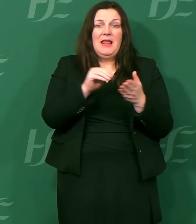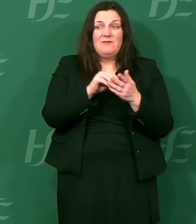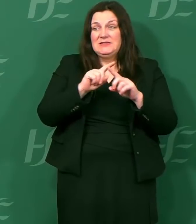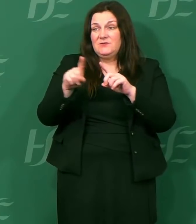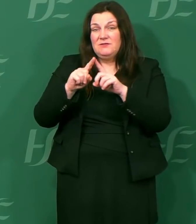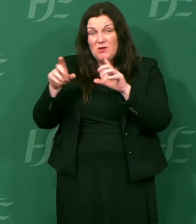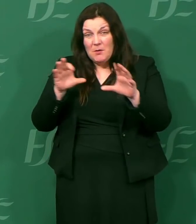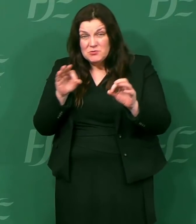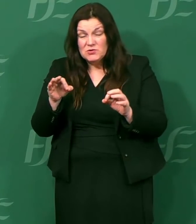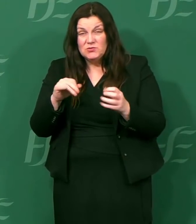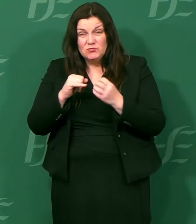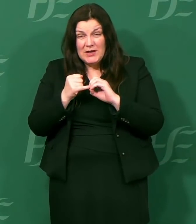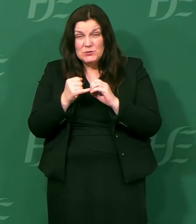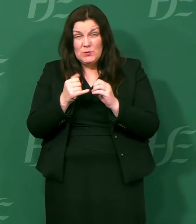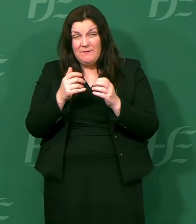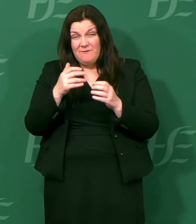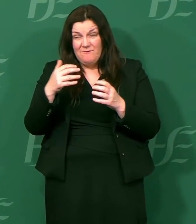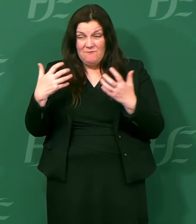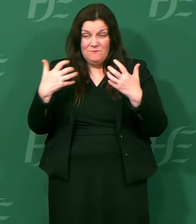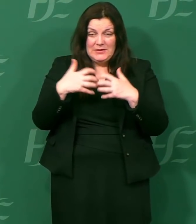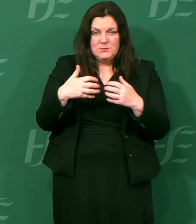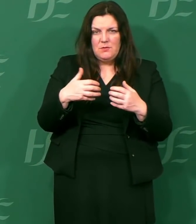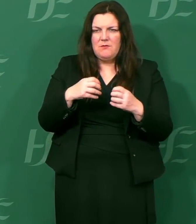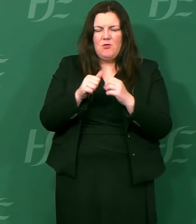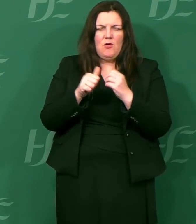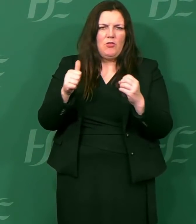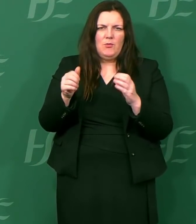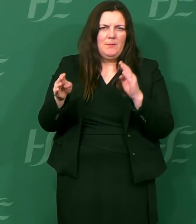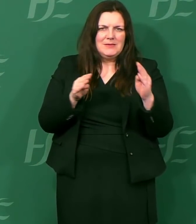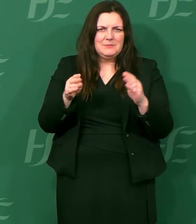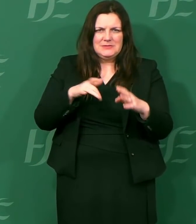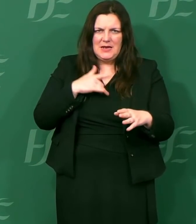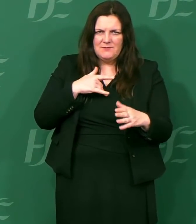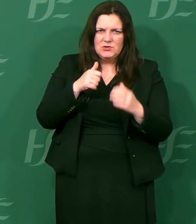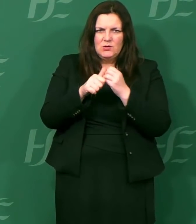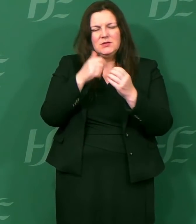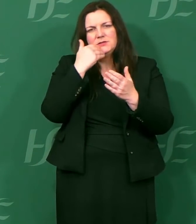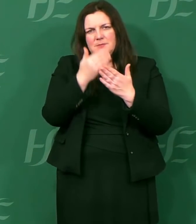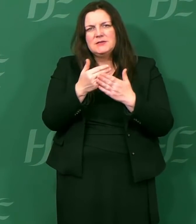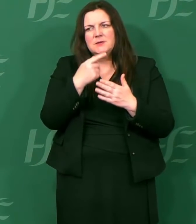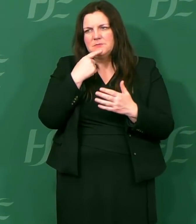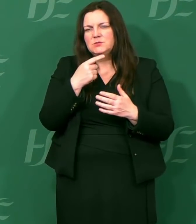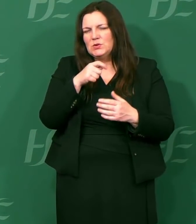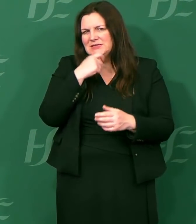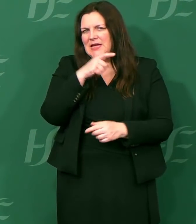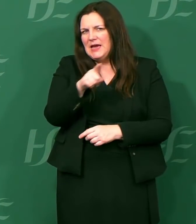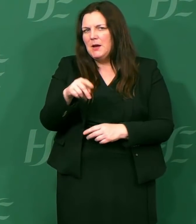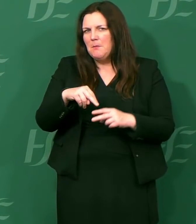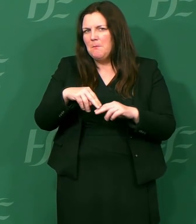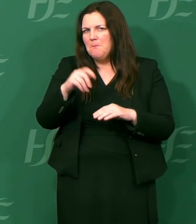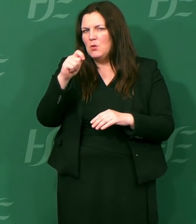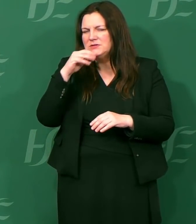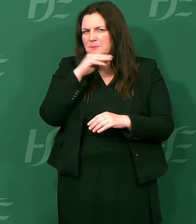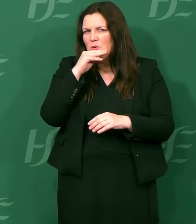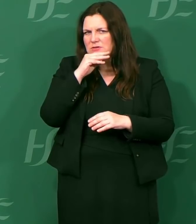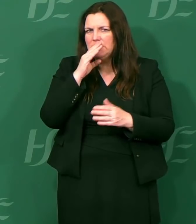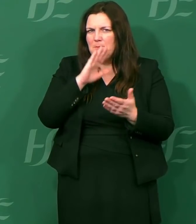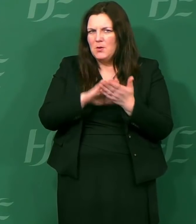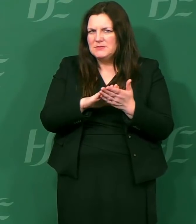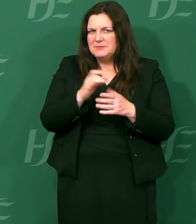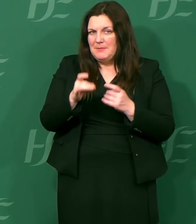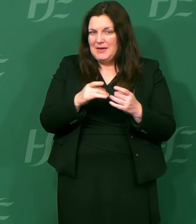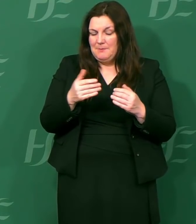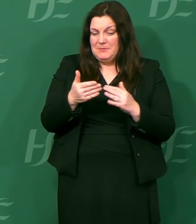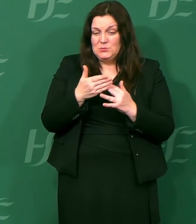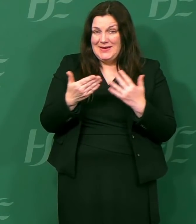and the other demands they have. But our call would be to people, this is the most important appointment you can make between